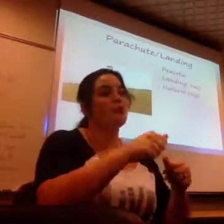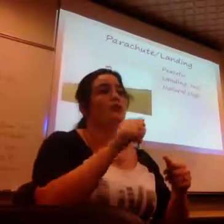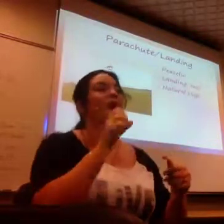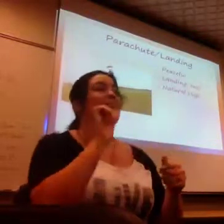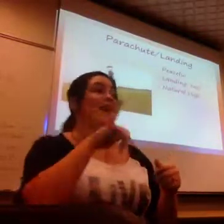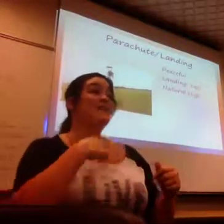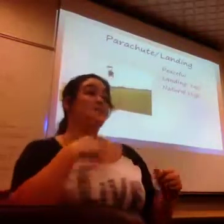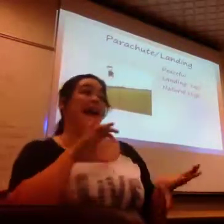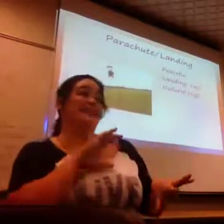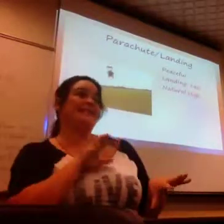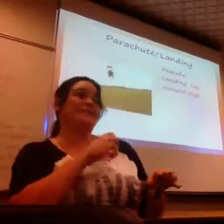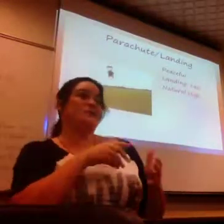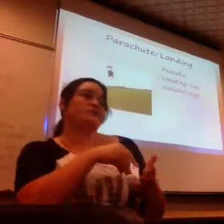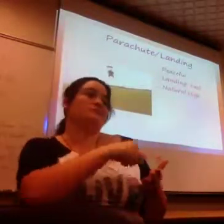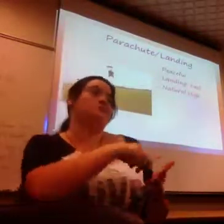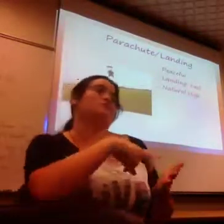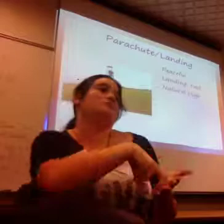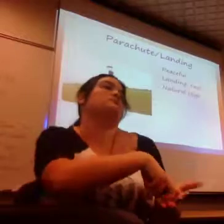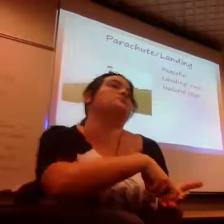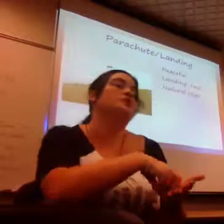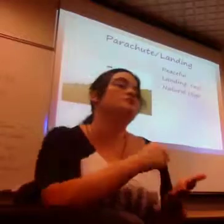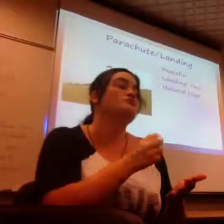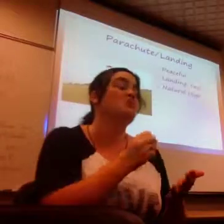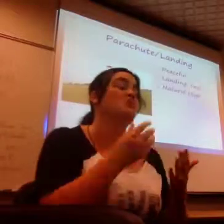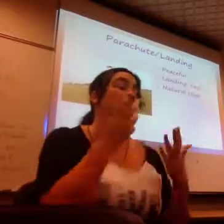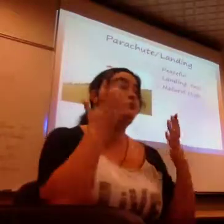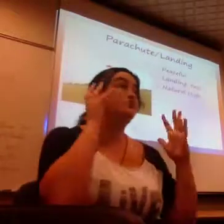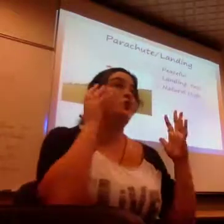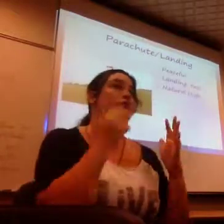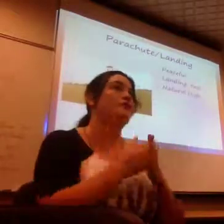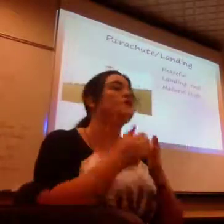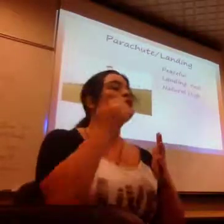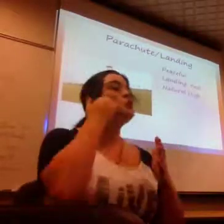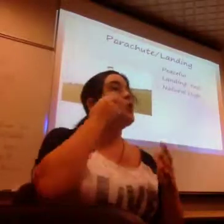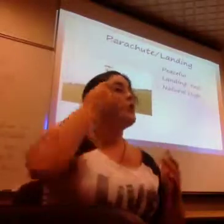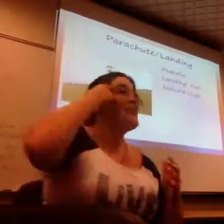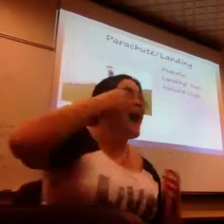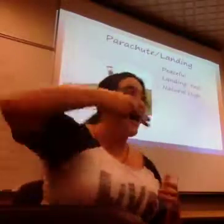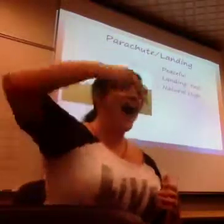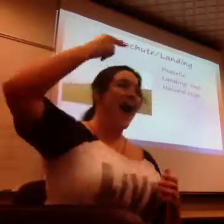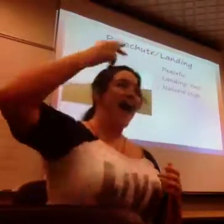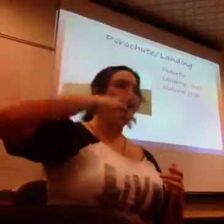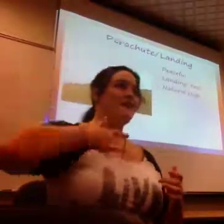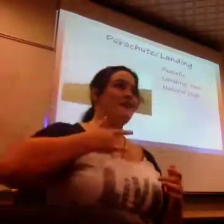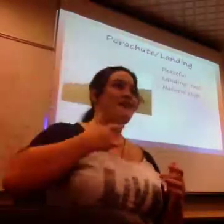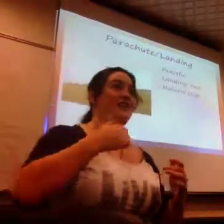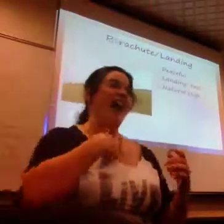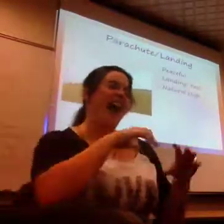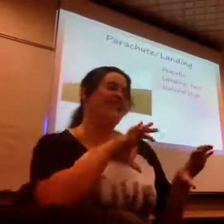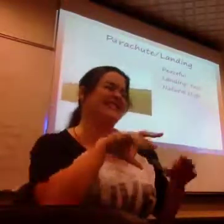it was over. So, and afterwards, the high that you get from it is, I did a little dance after mine, because I was just